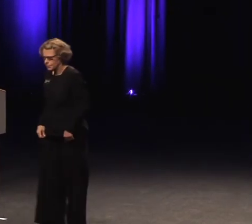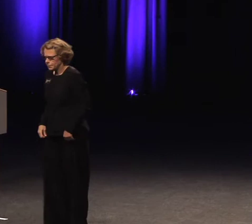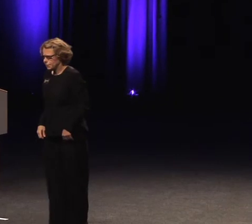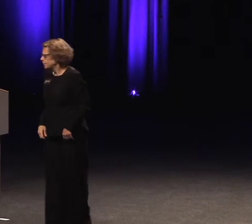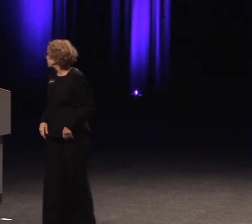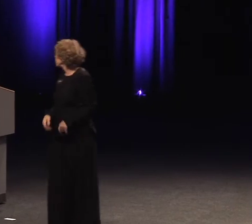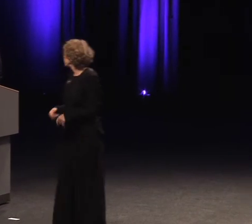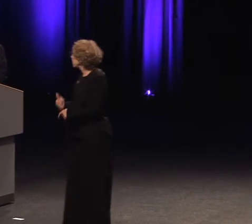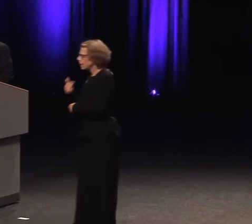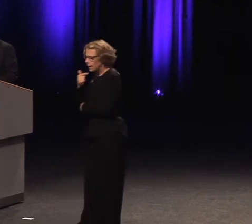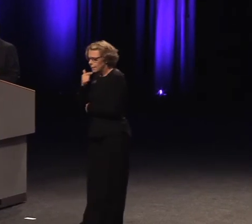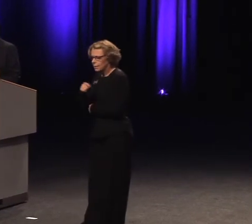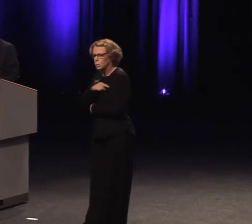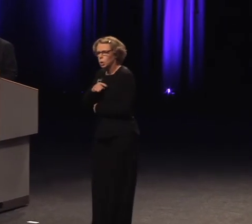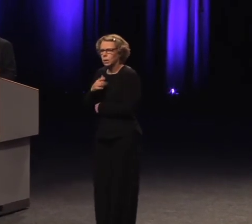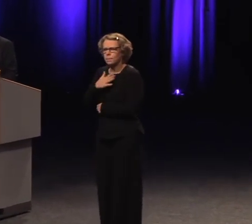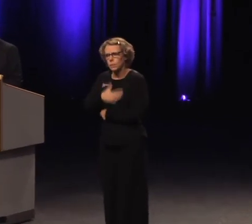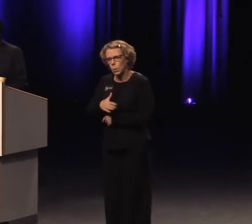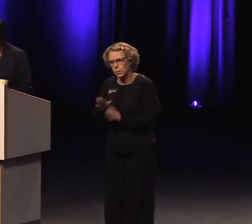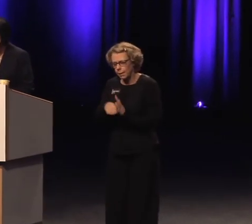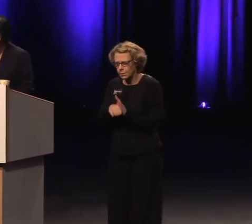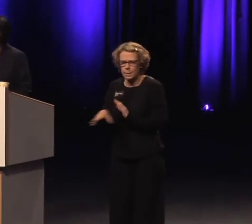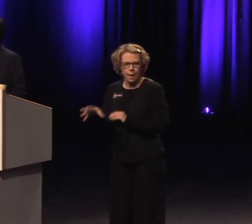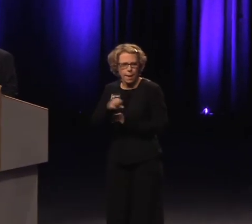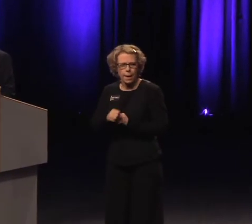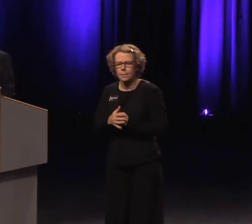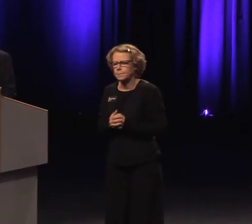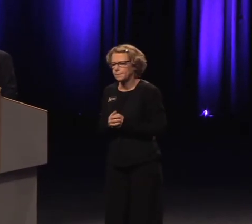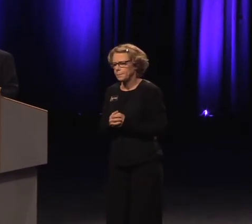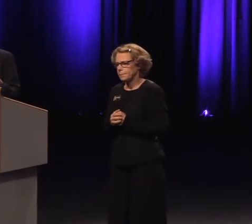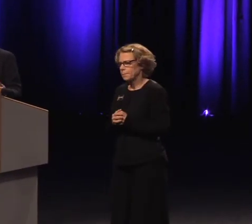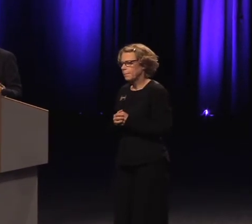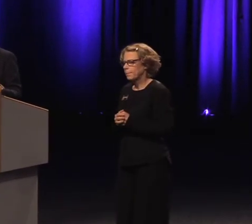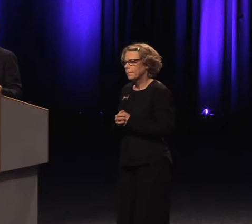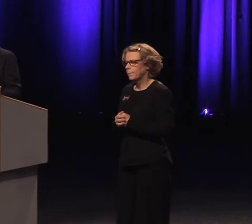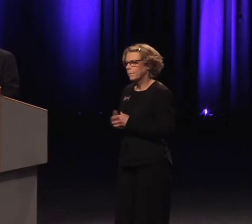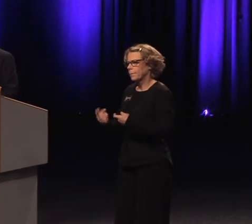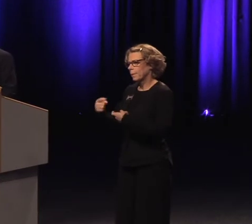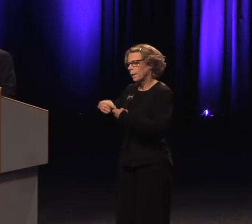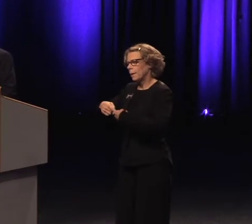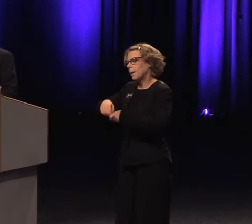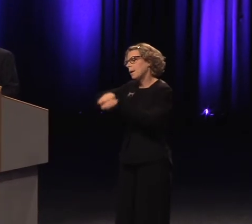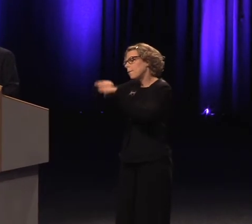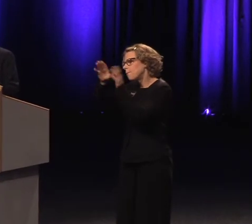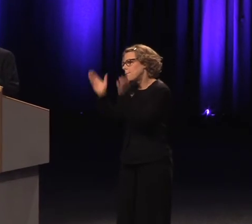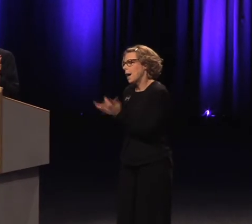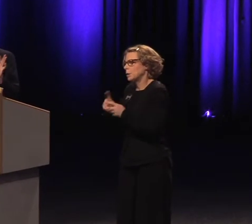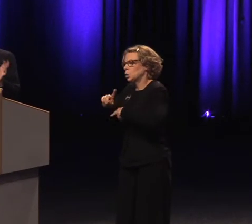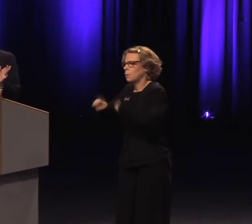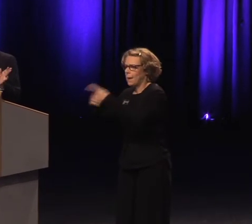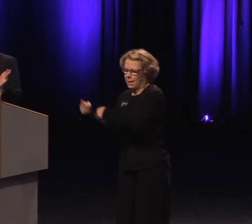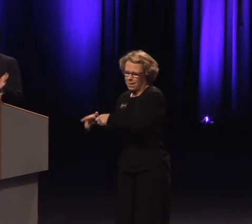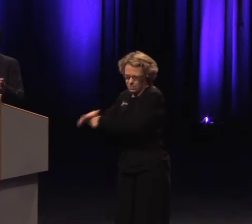Thank you very much. Good afternoon, everyone. So on the subject of global development, there were